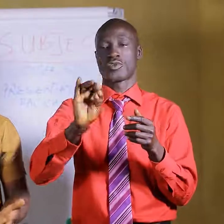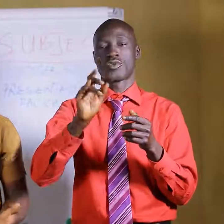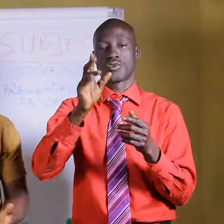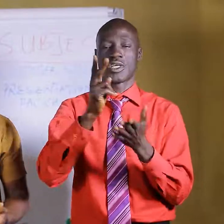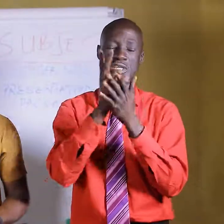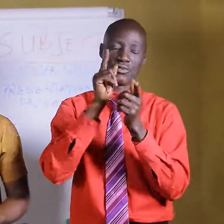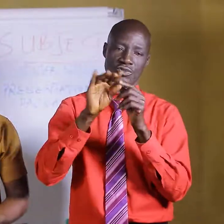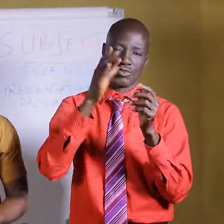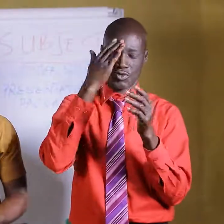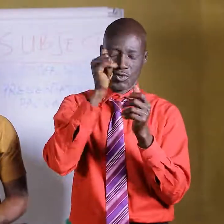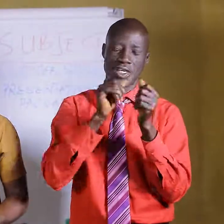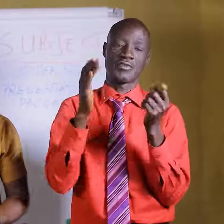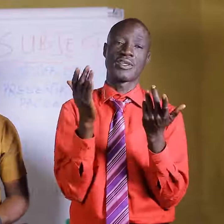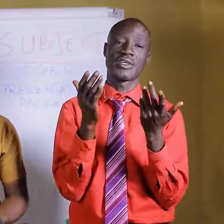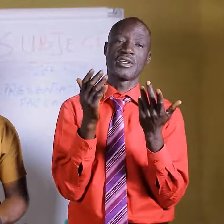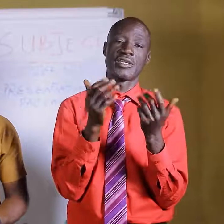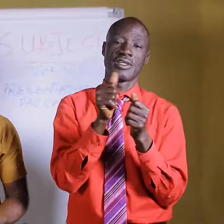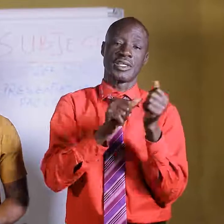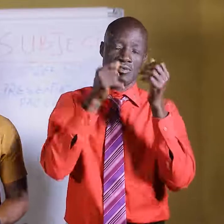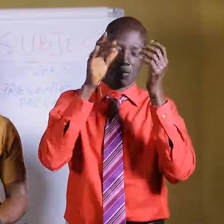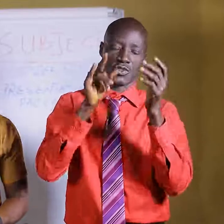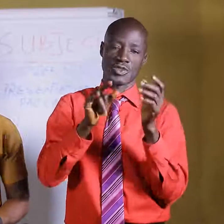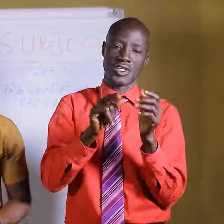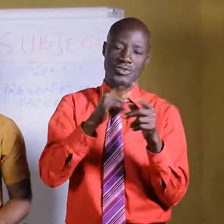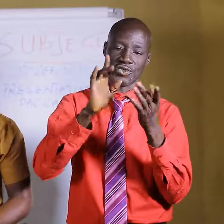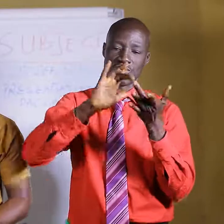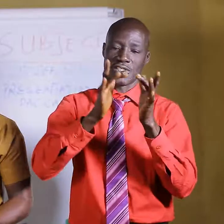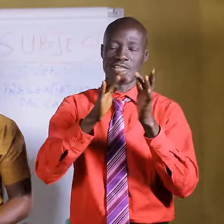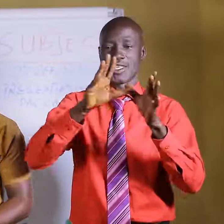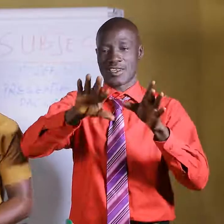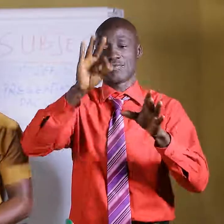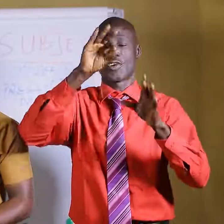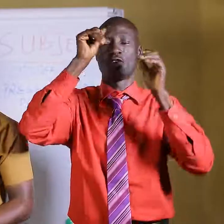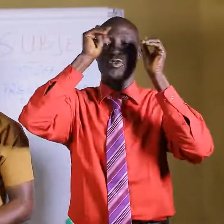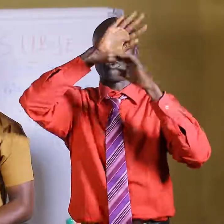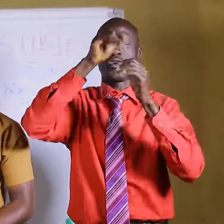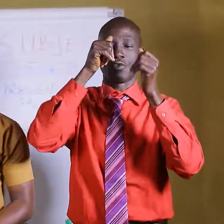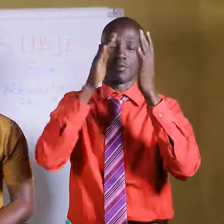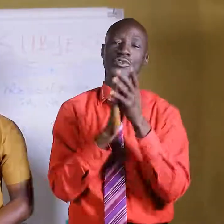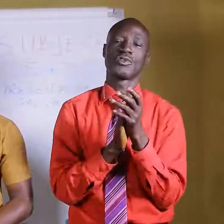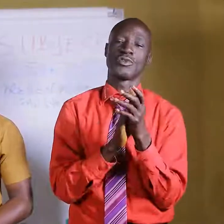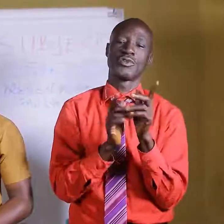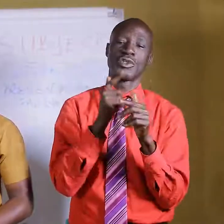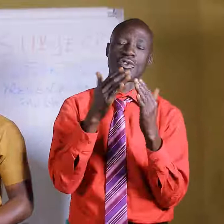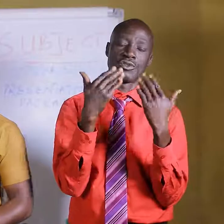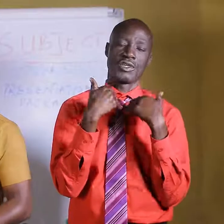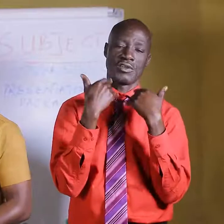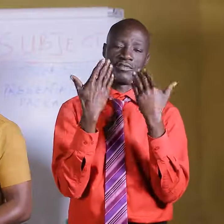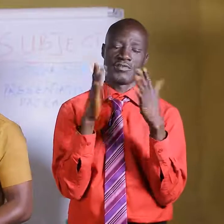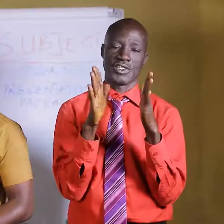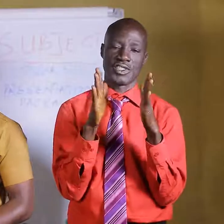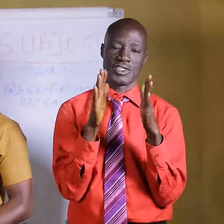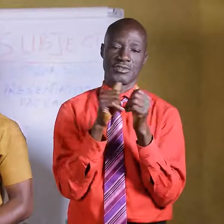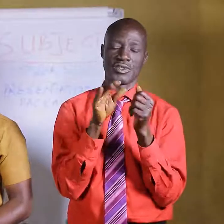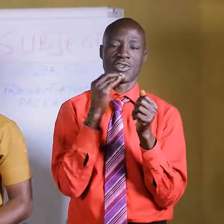is your friend. So every information you need, you can always access at Google. Then once you're done with this very